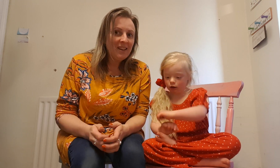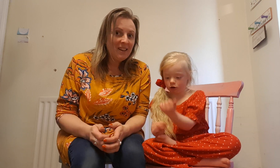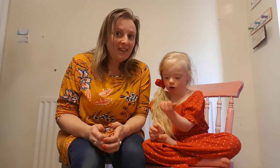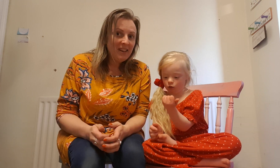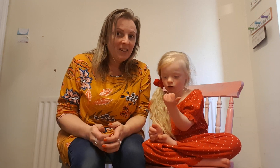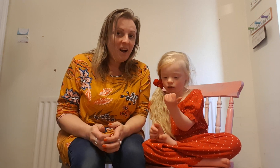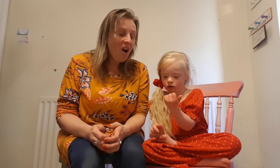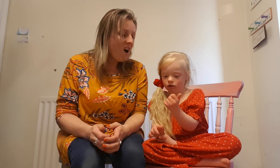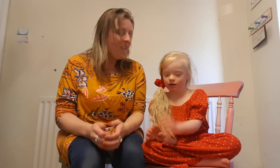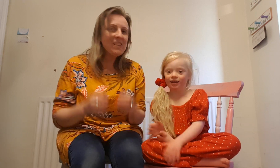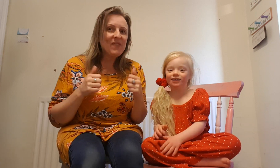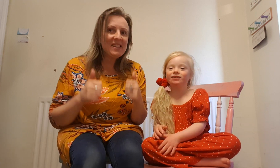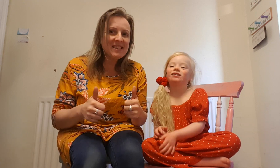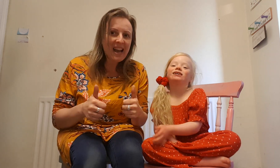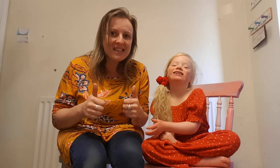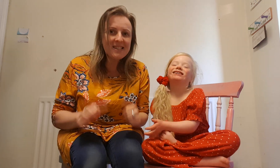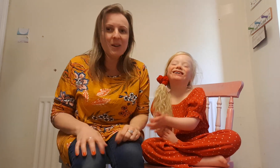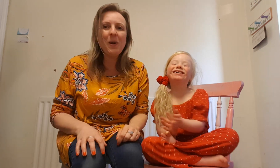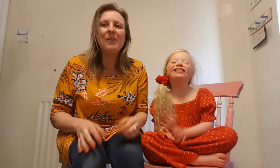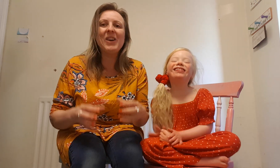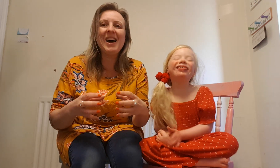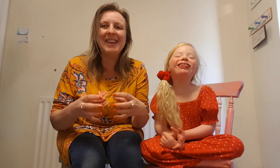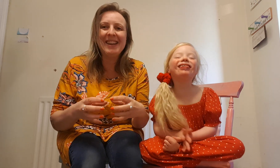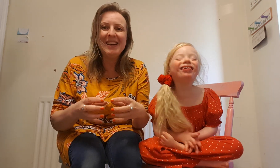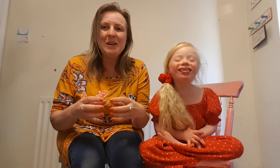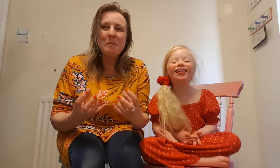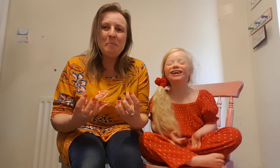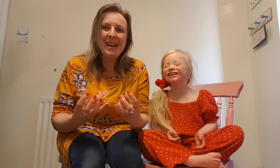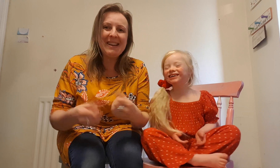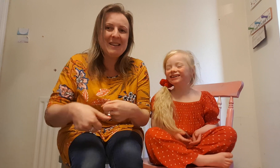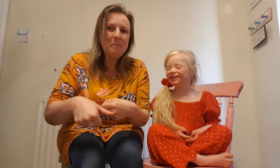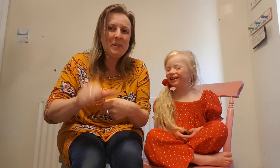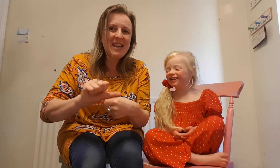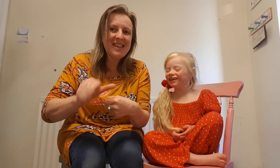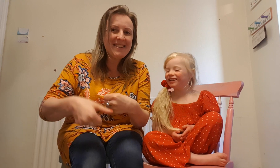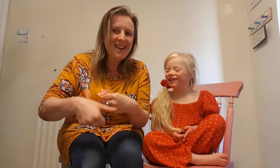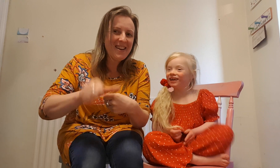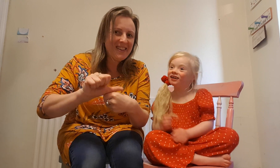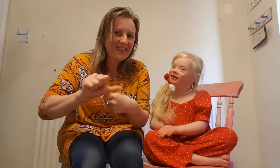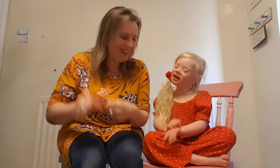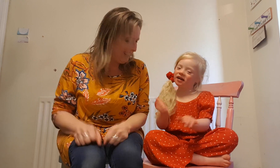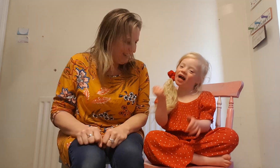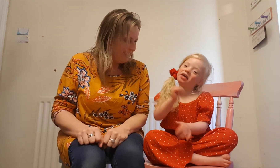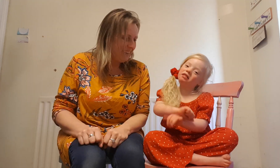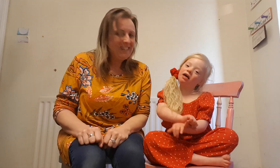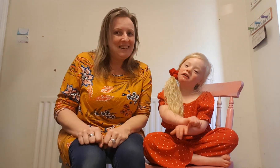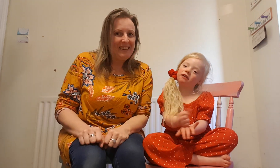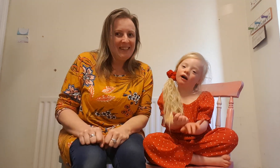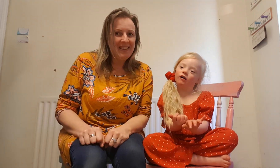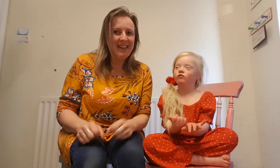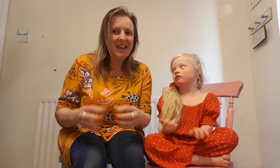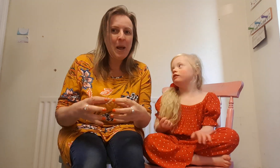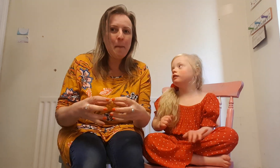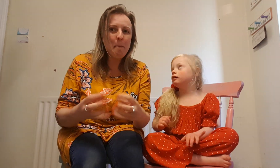Potato. Oh, that's fantastic. Well done. Baked potato. Potato.